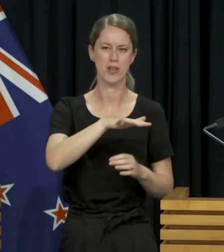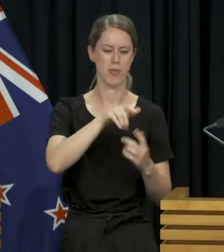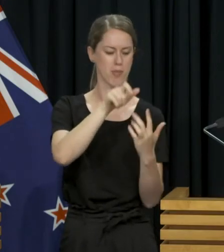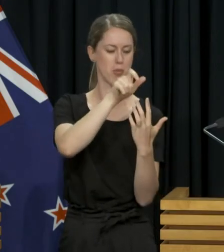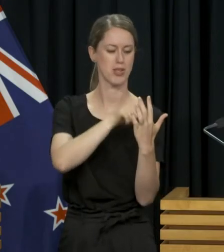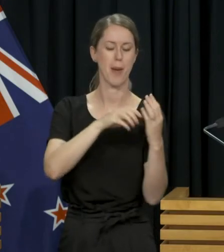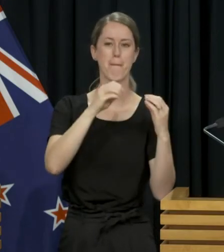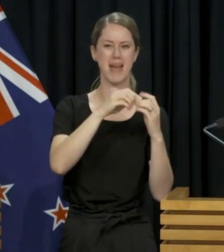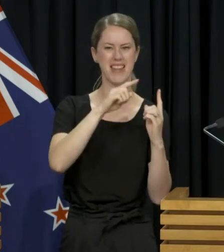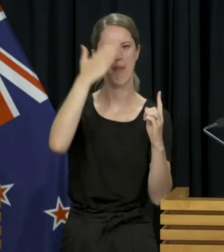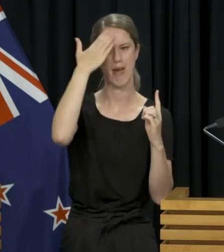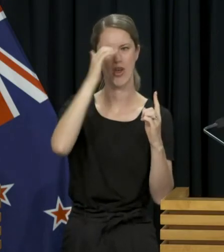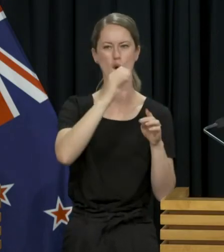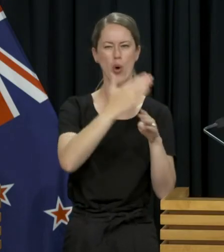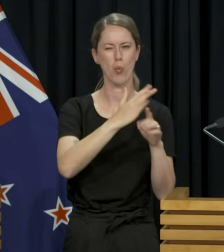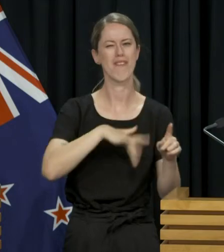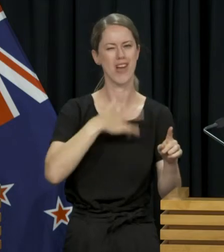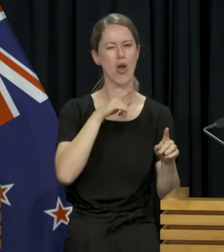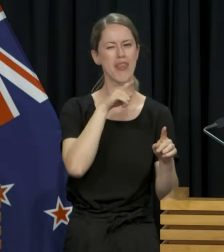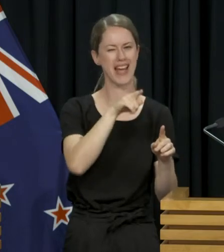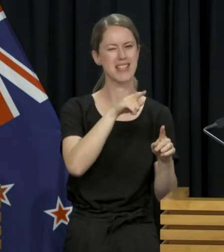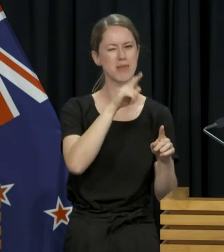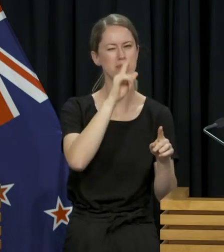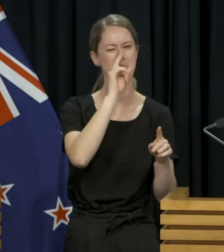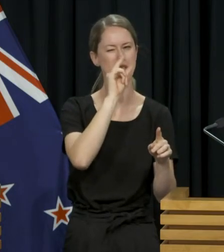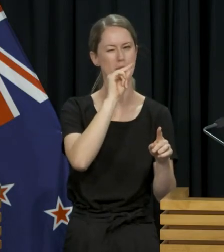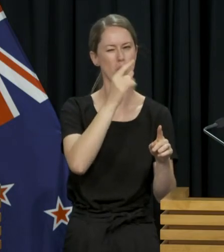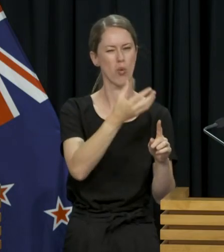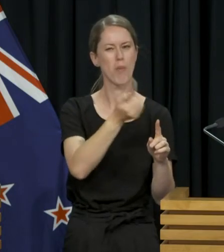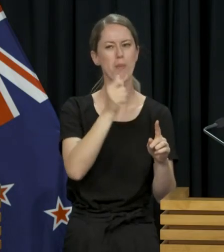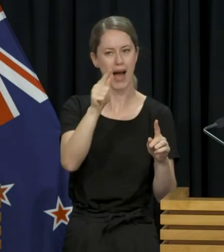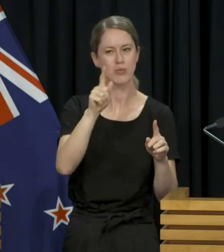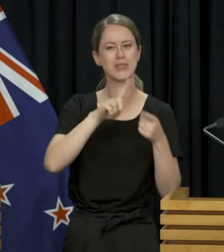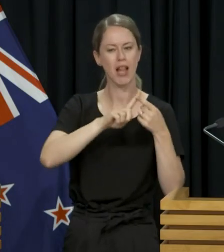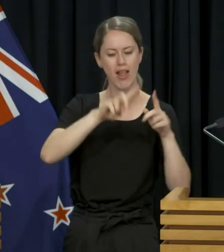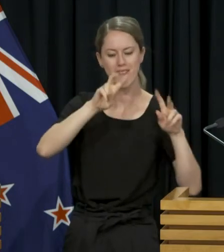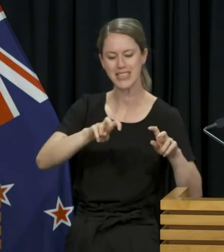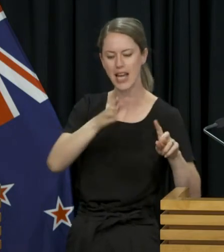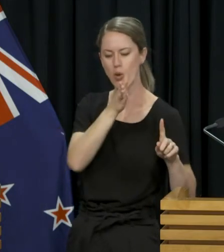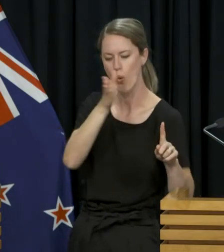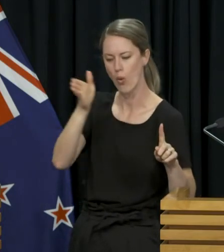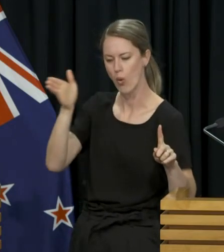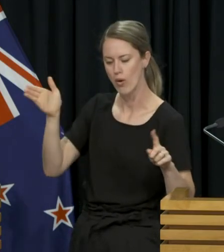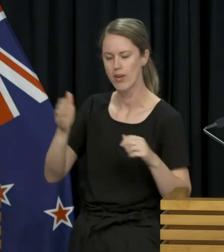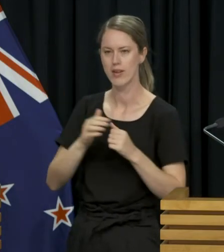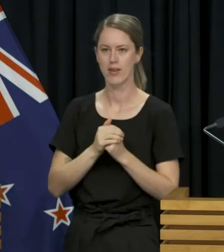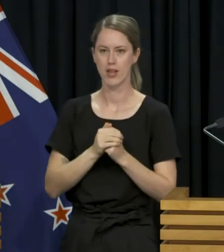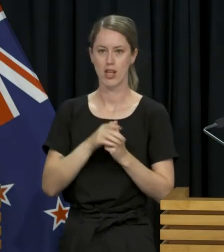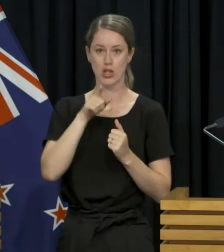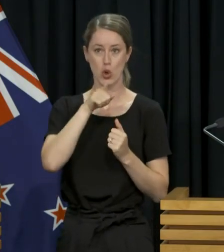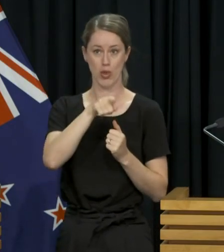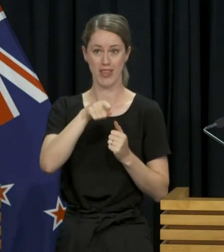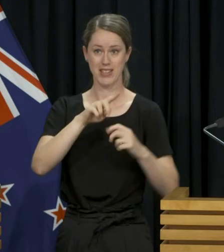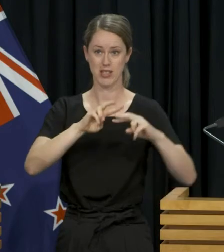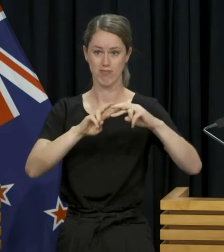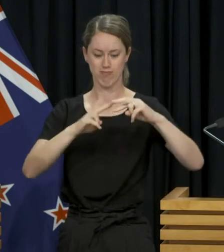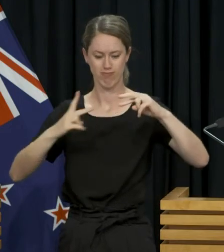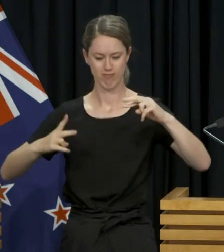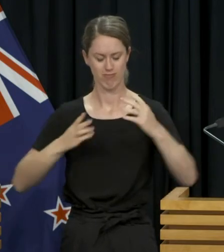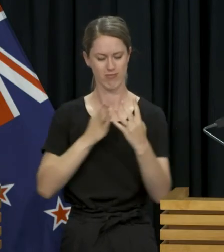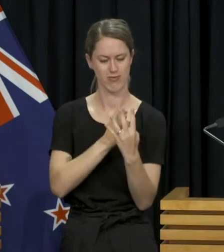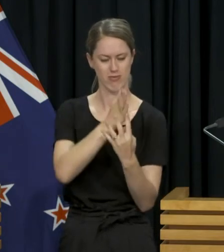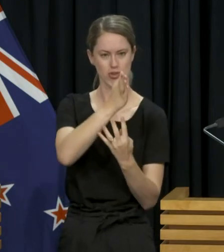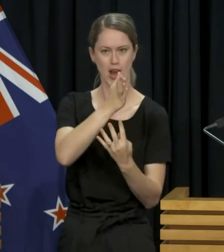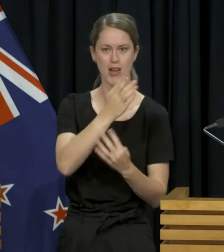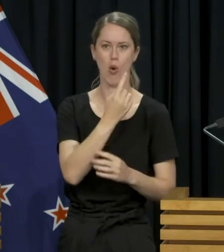B, the mother, works. ESR has been reviewing all B117 variants that they have processed over the